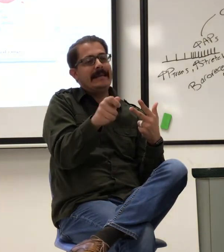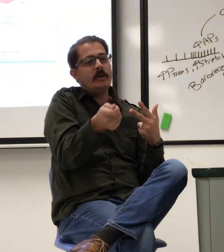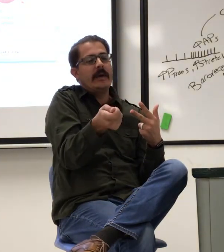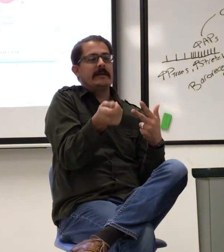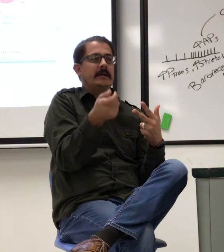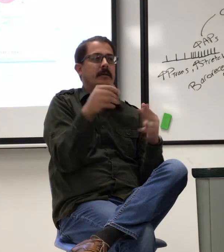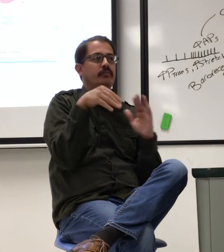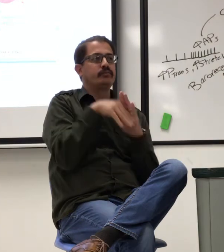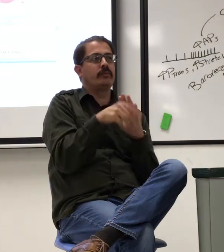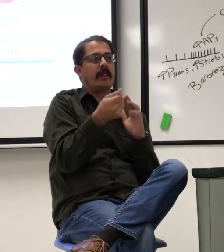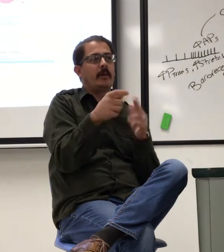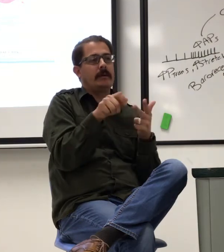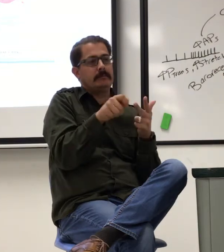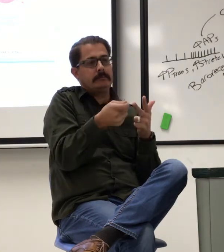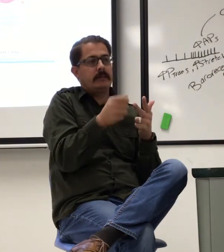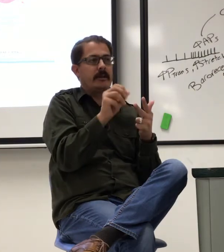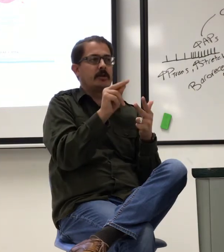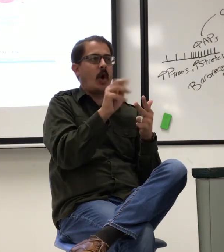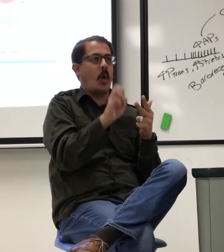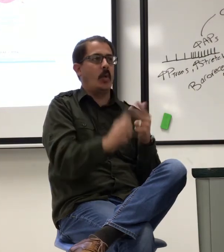decreasing tone.